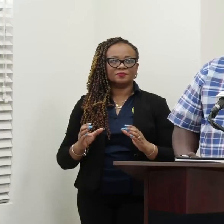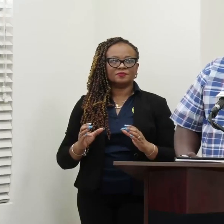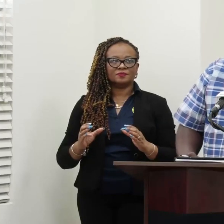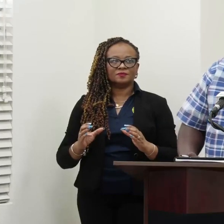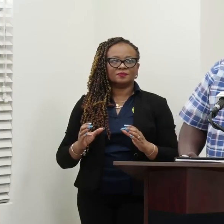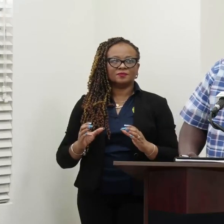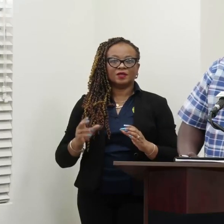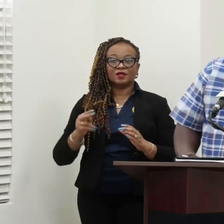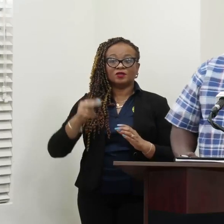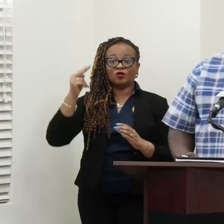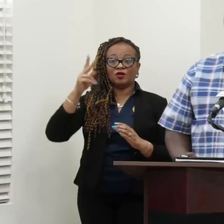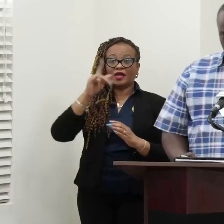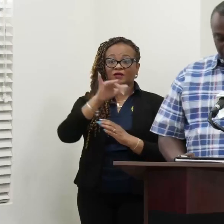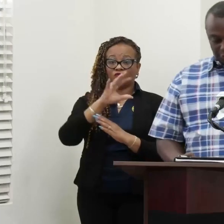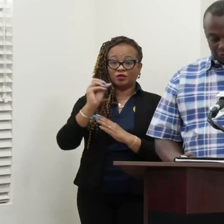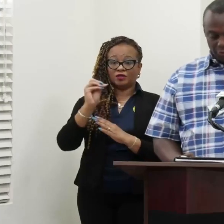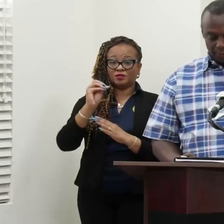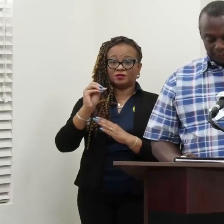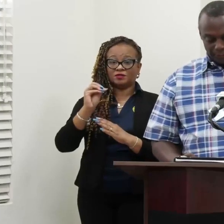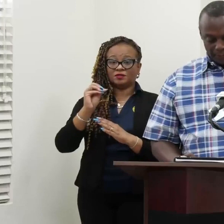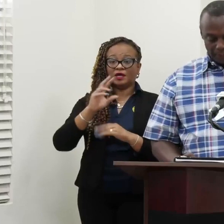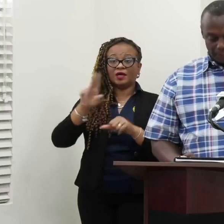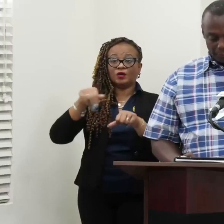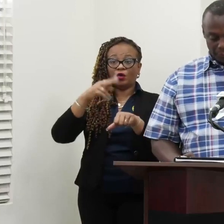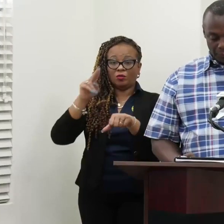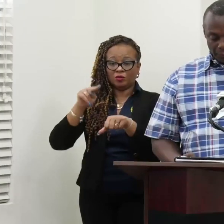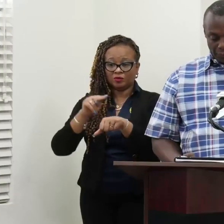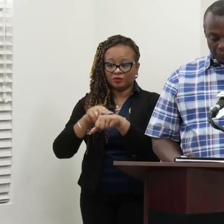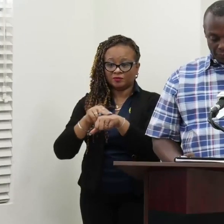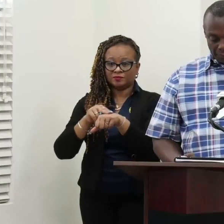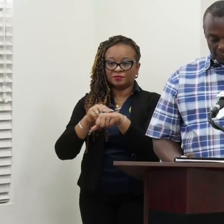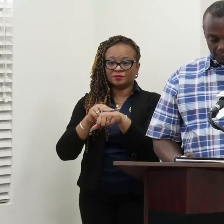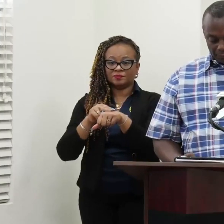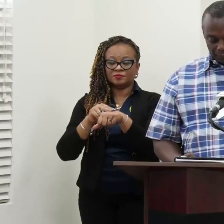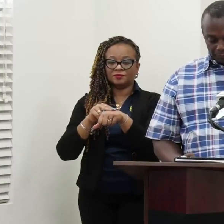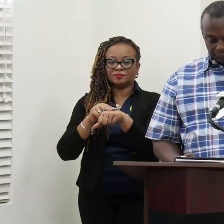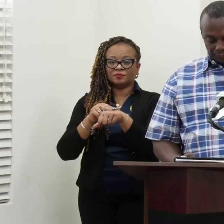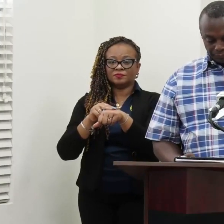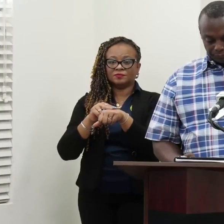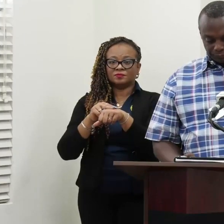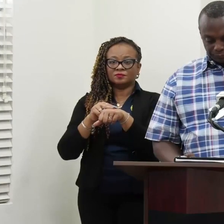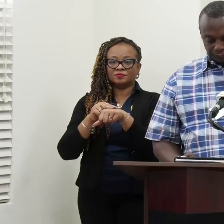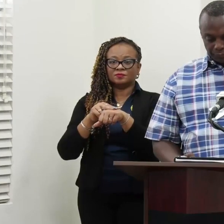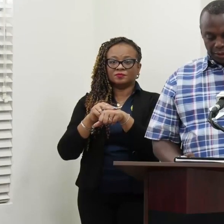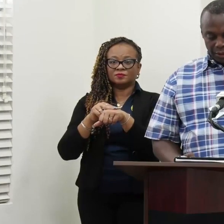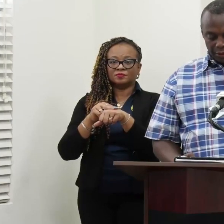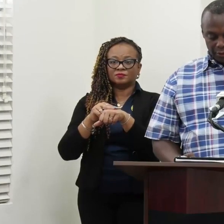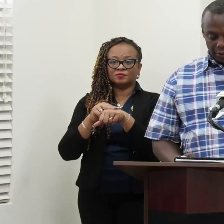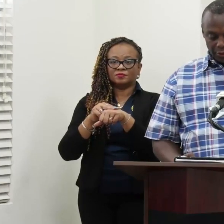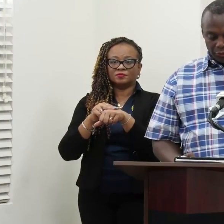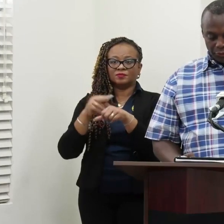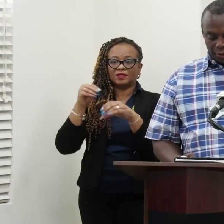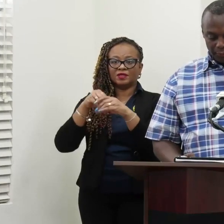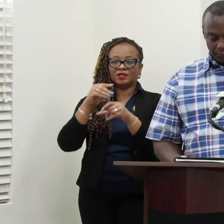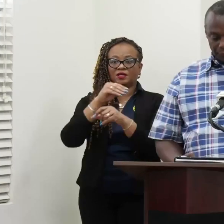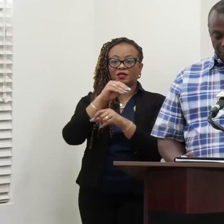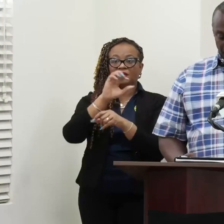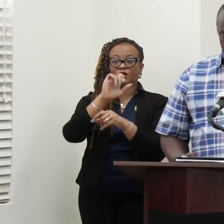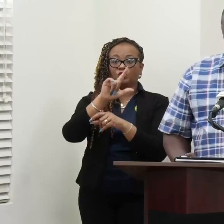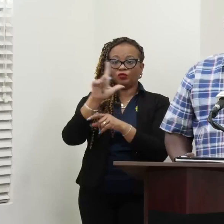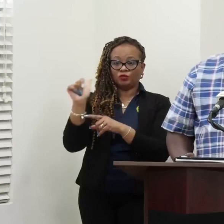North Andros, operations are normal. North Andros tout va bien. In